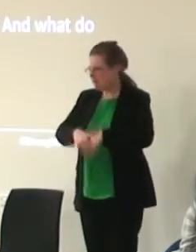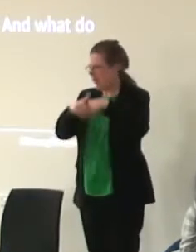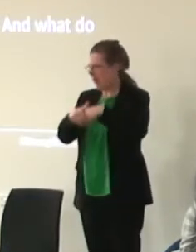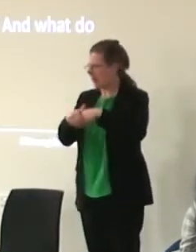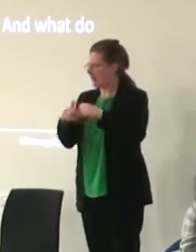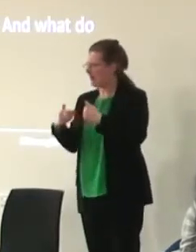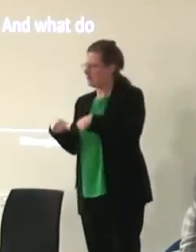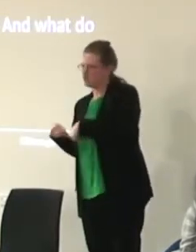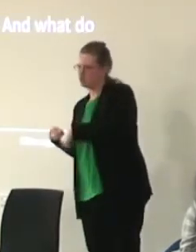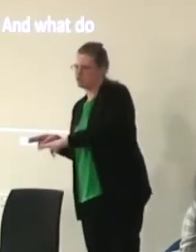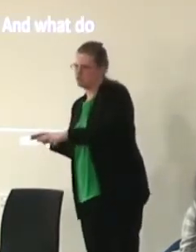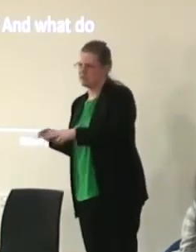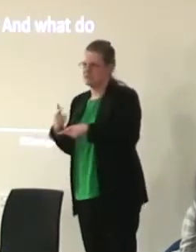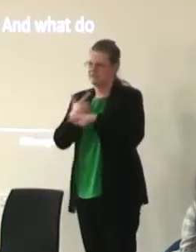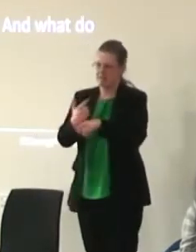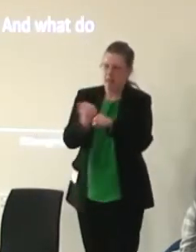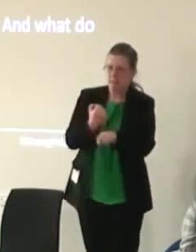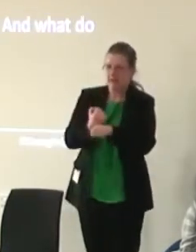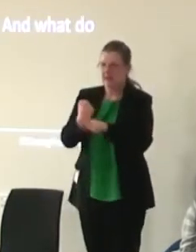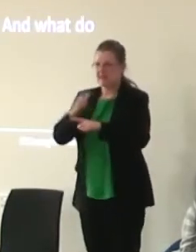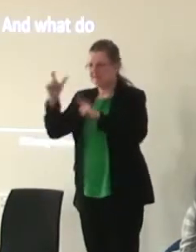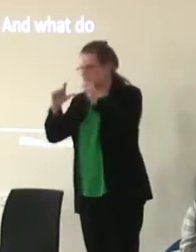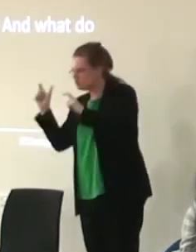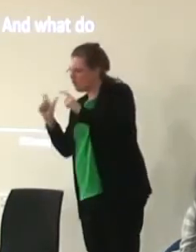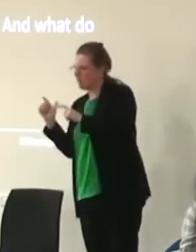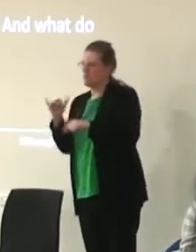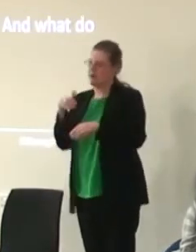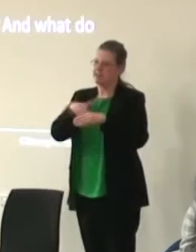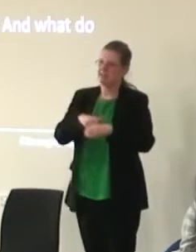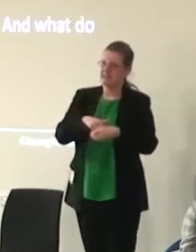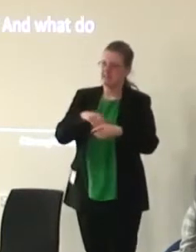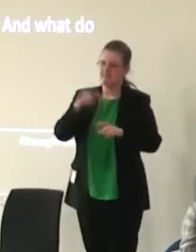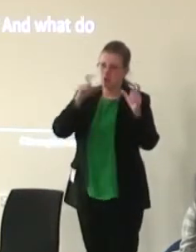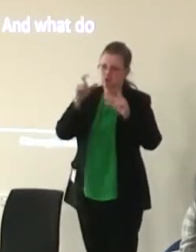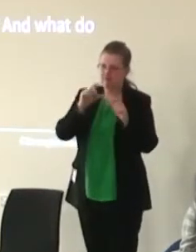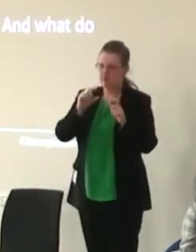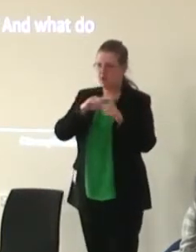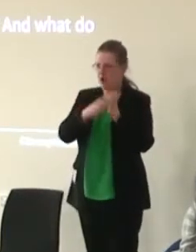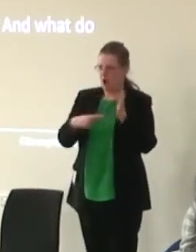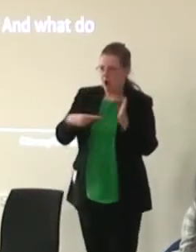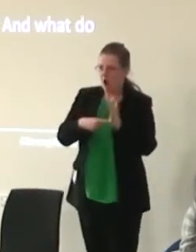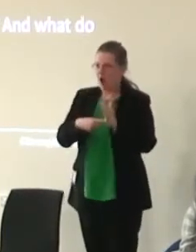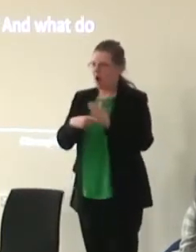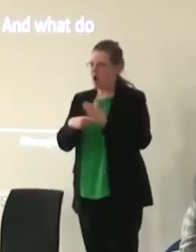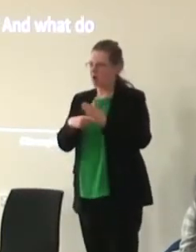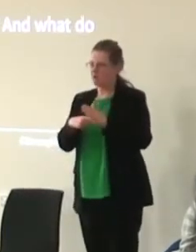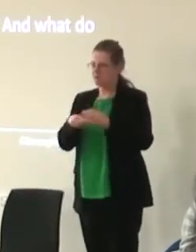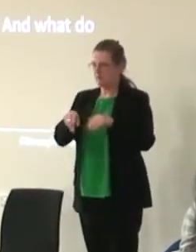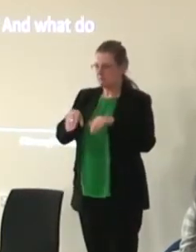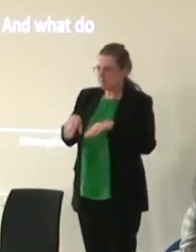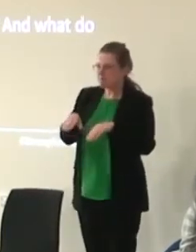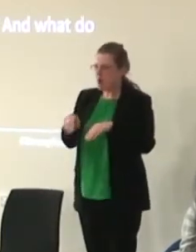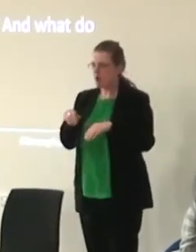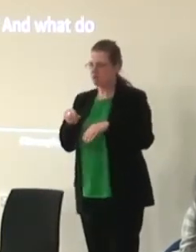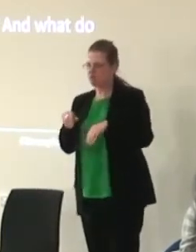street and then they mix it up with bit of filmmaking they do a bit of photography and then they might do some graphic art on the top and they might do some beatboxing and it all fits in one thing